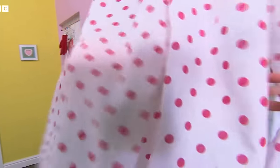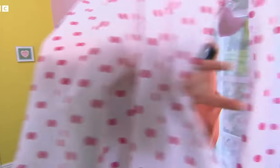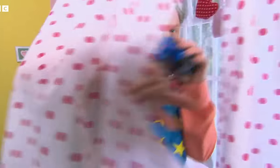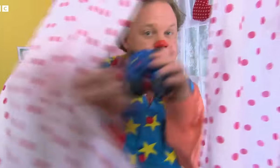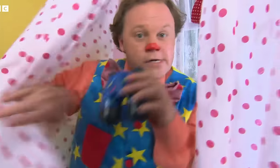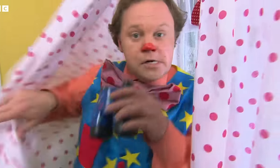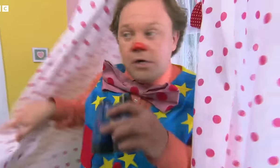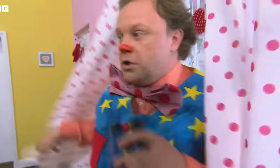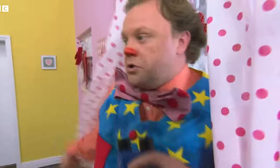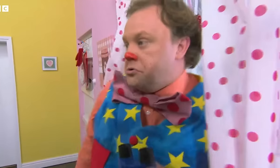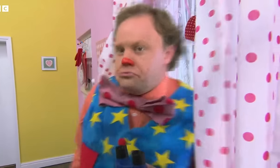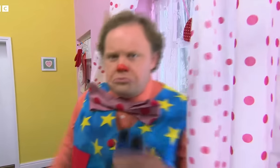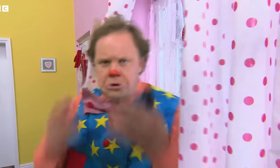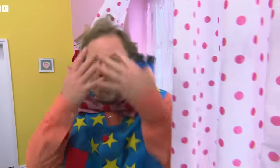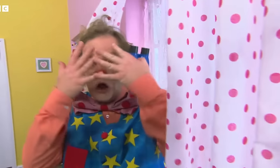Tigers?